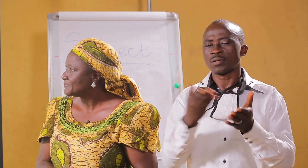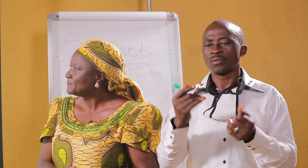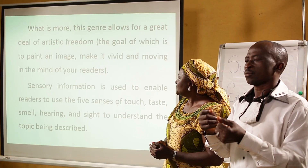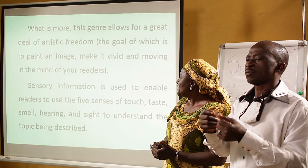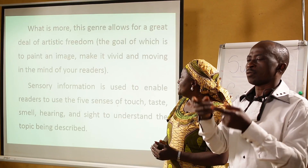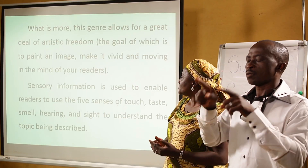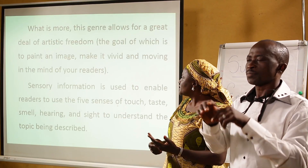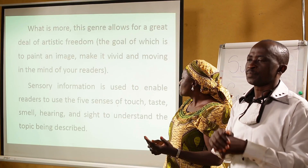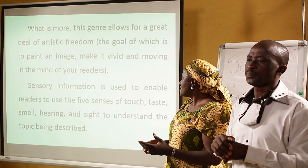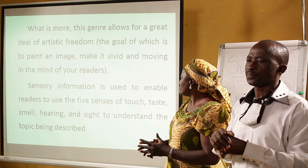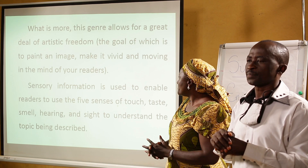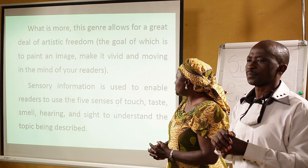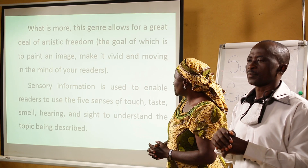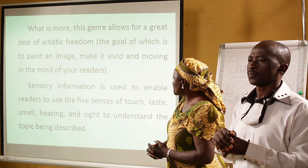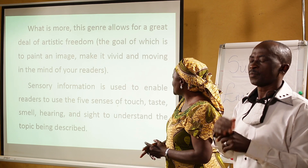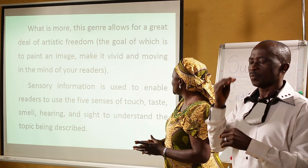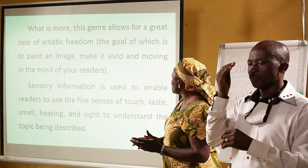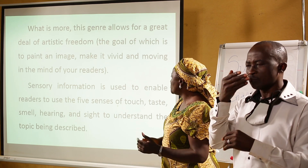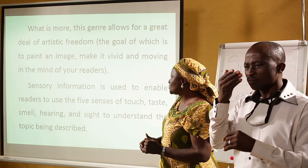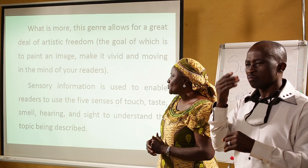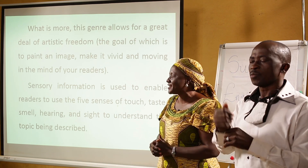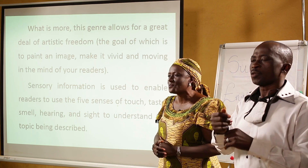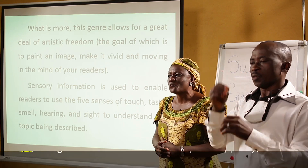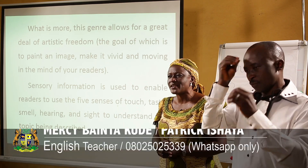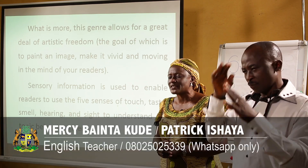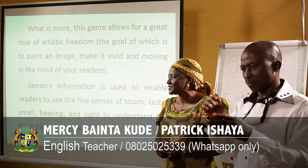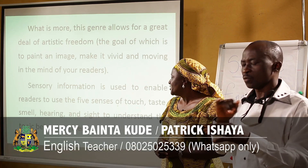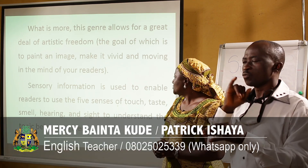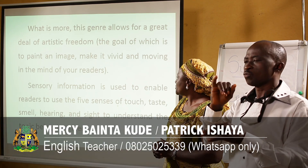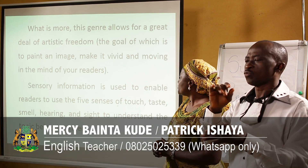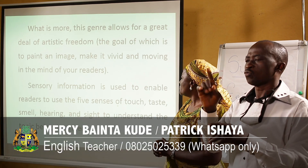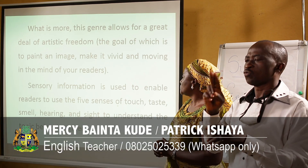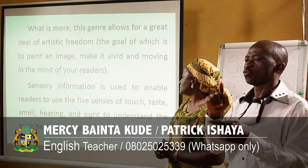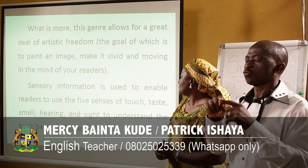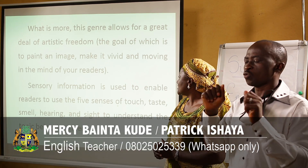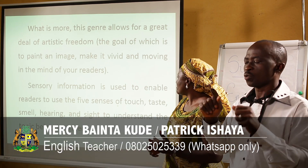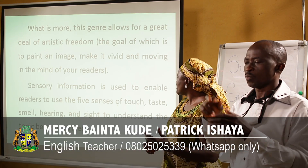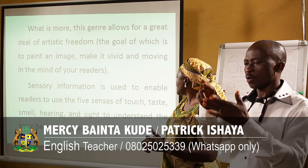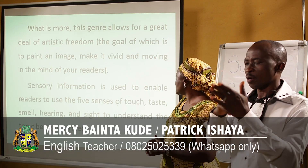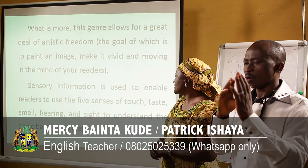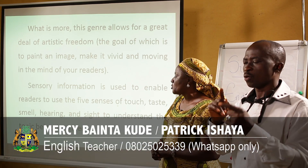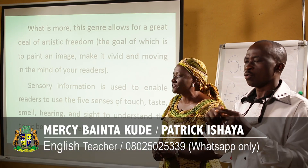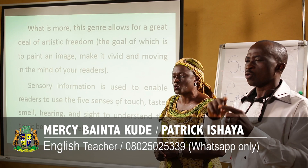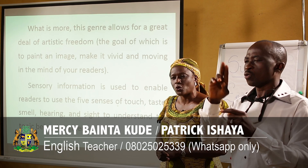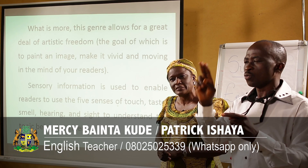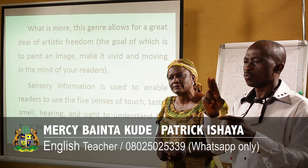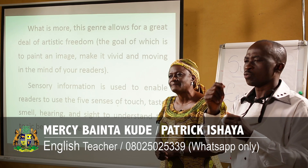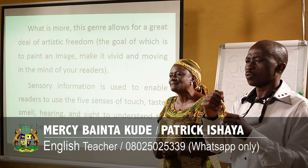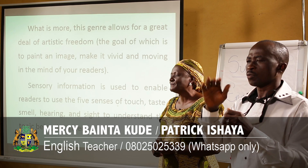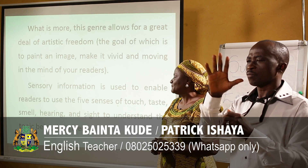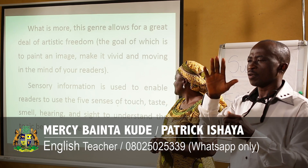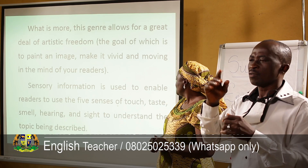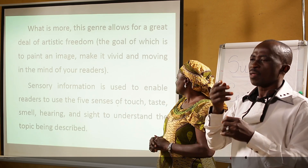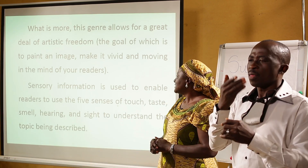done. Sensory information is used to enable readers to use the 5 senses of touch,